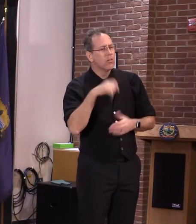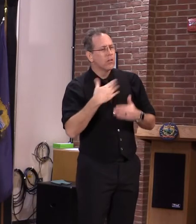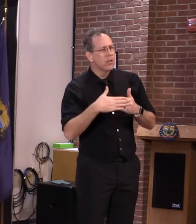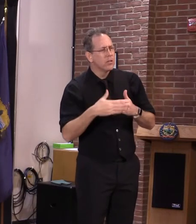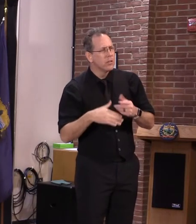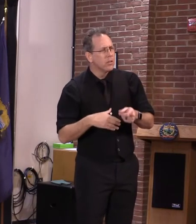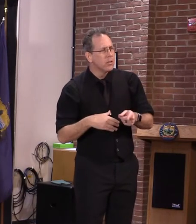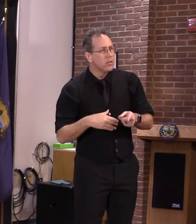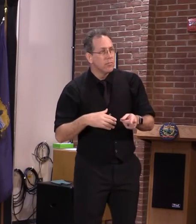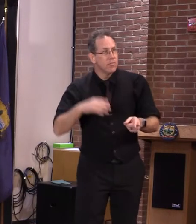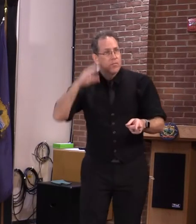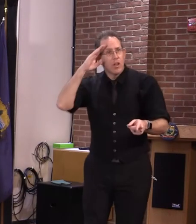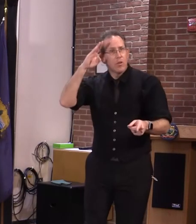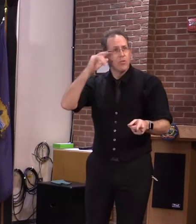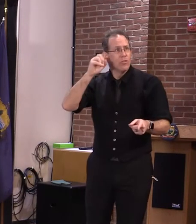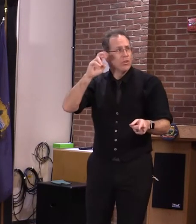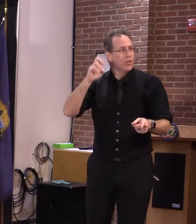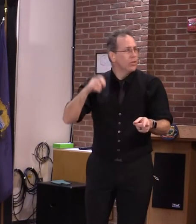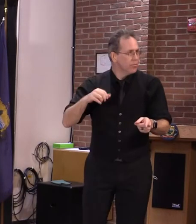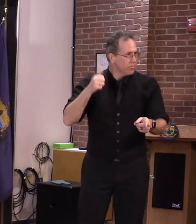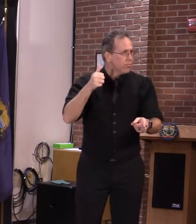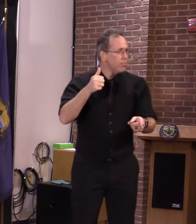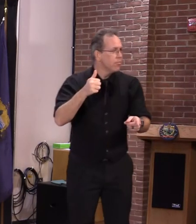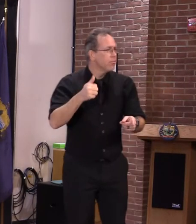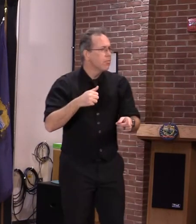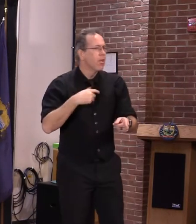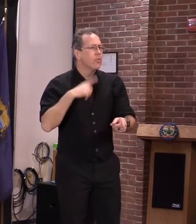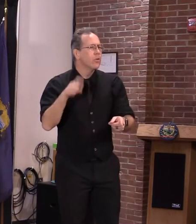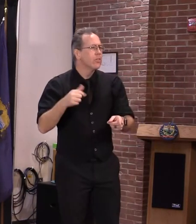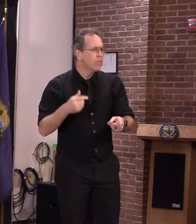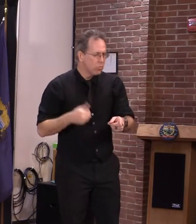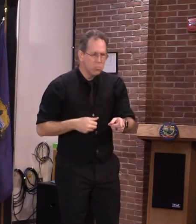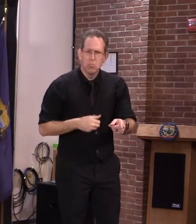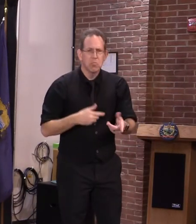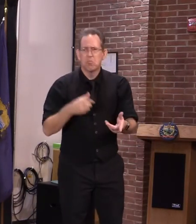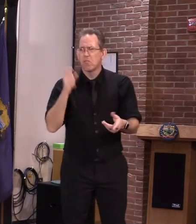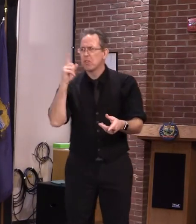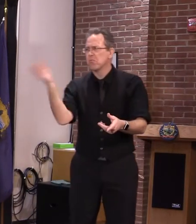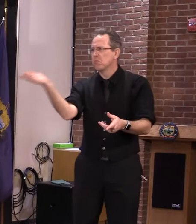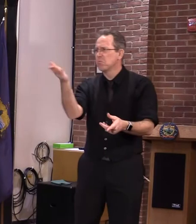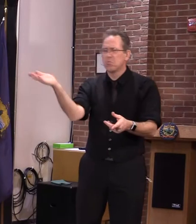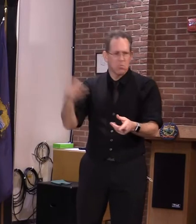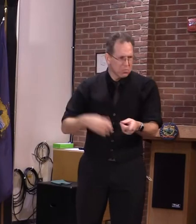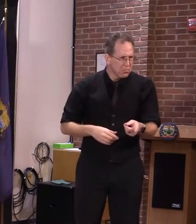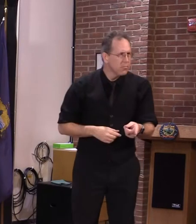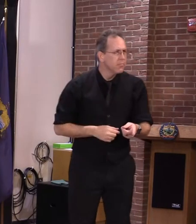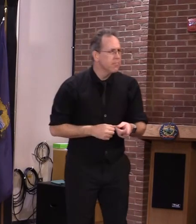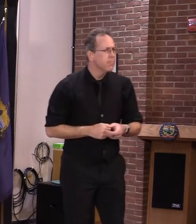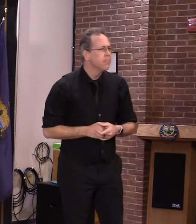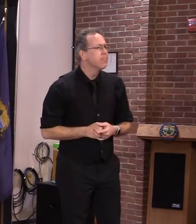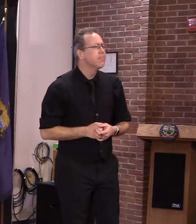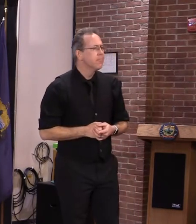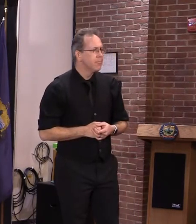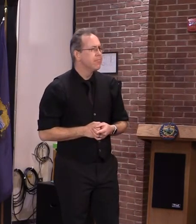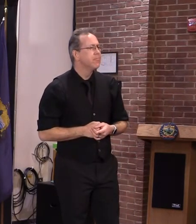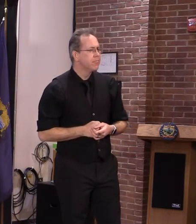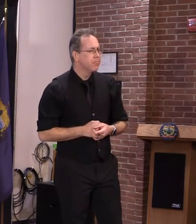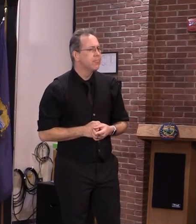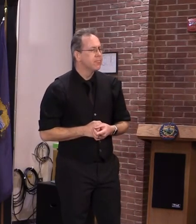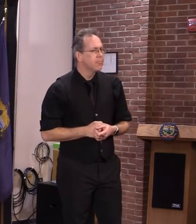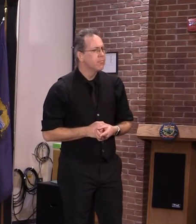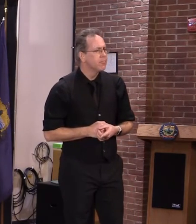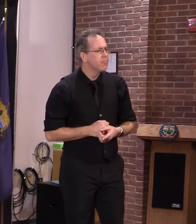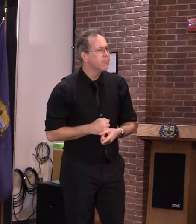Hello, Governor. It's a question for you or Commissioner Levine or Secretary French. I've heard